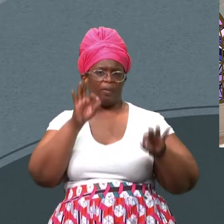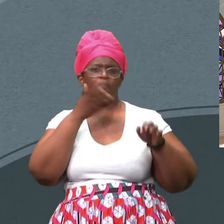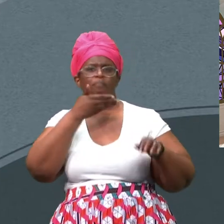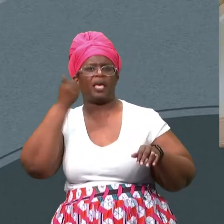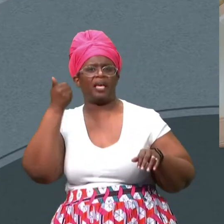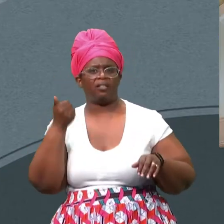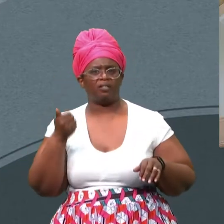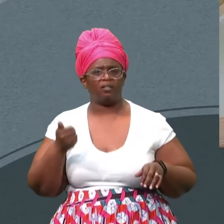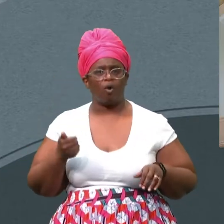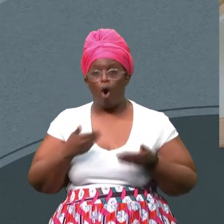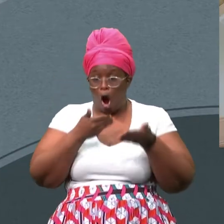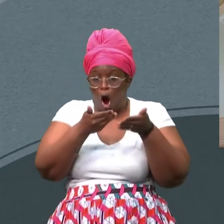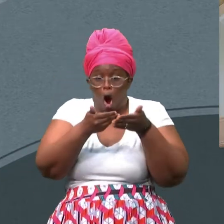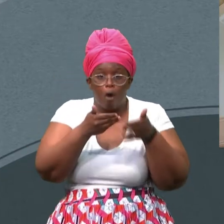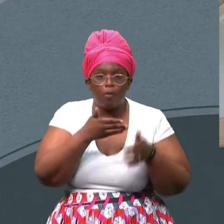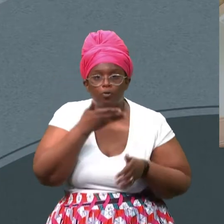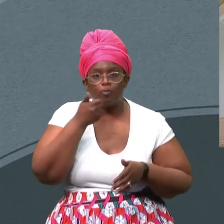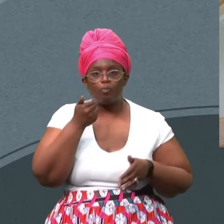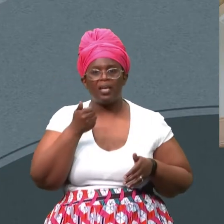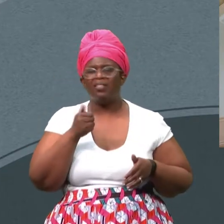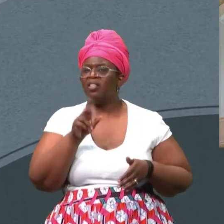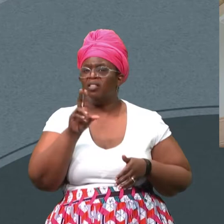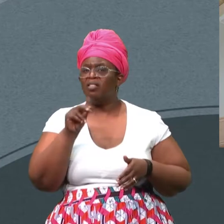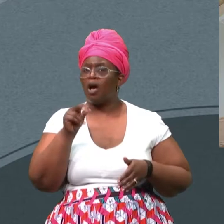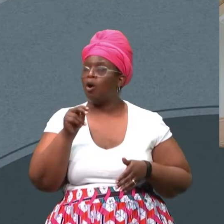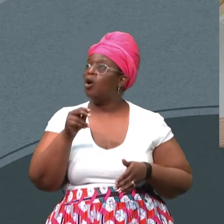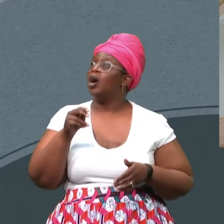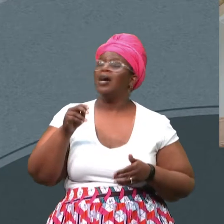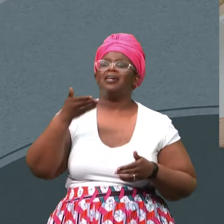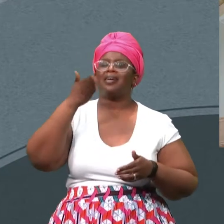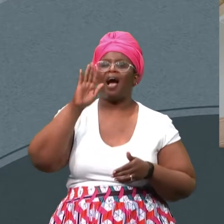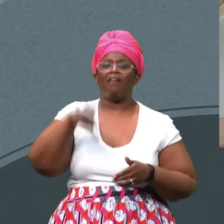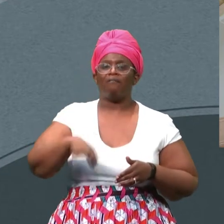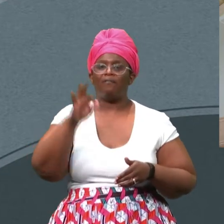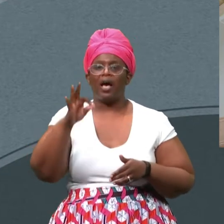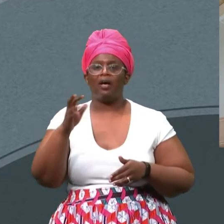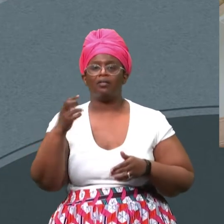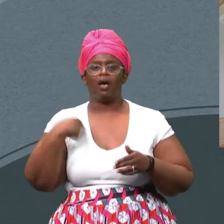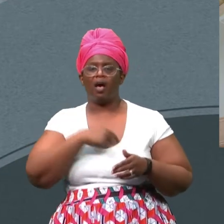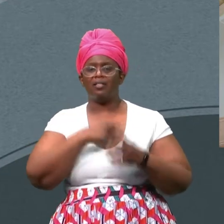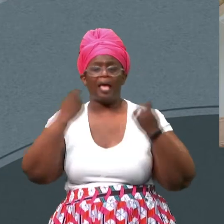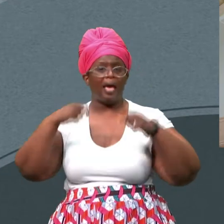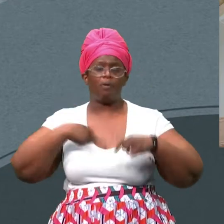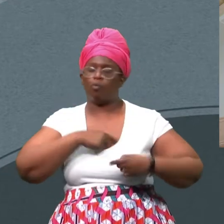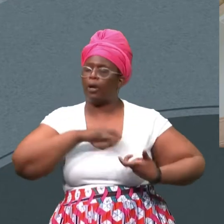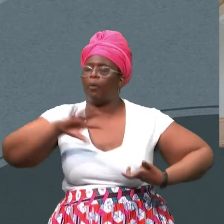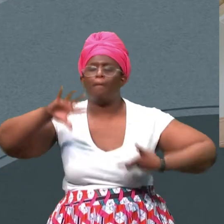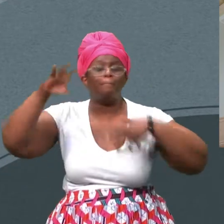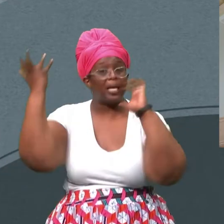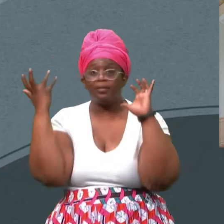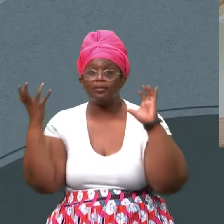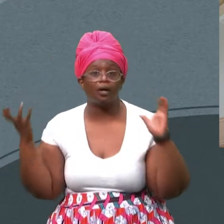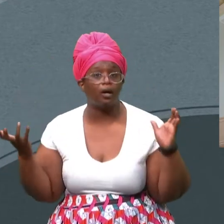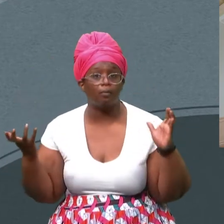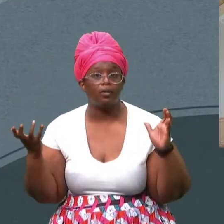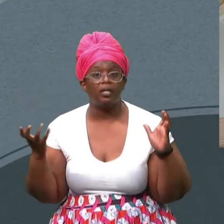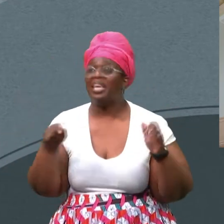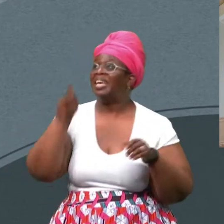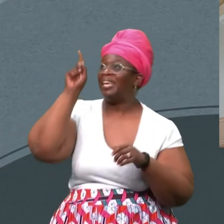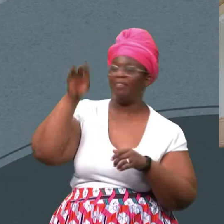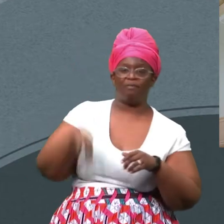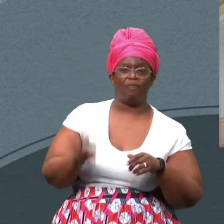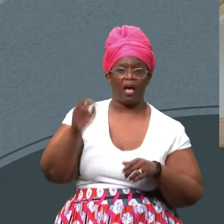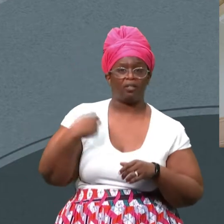he finds me at the base of the ladder. He finds me in a lowly estate. Come on, Mary, testify. He finds me in a